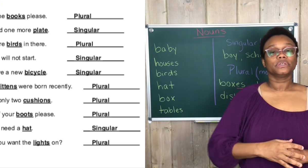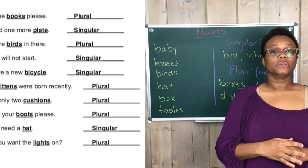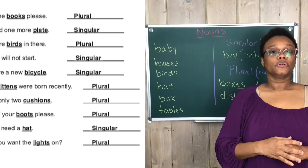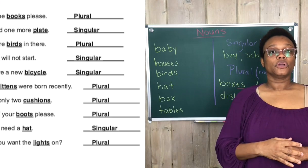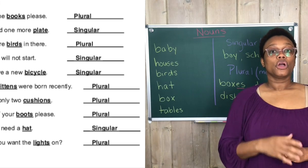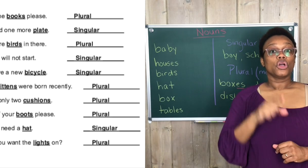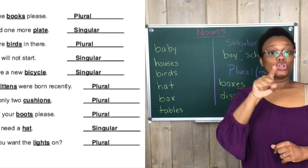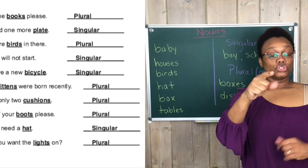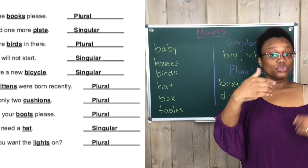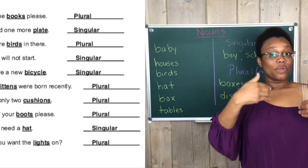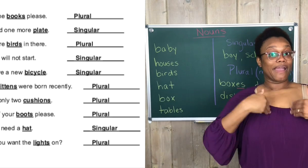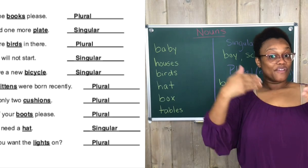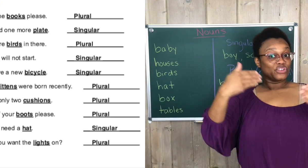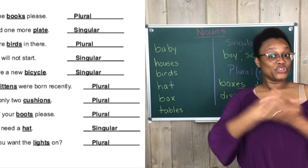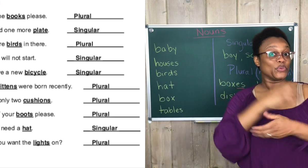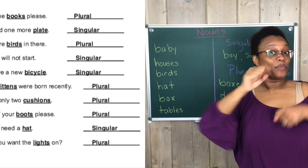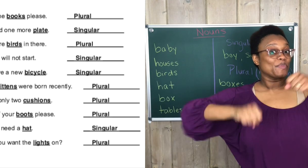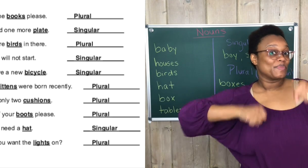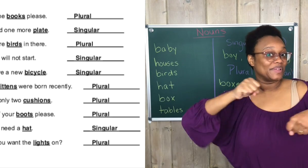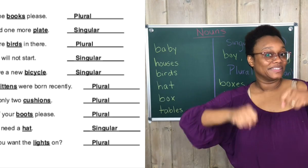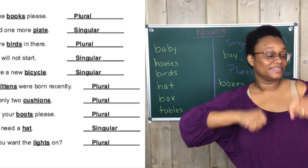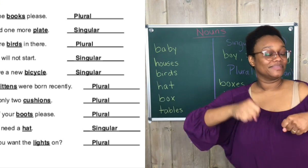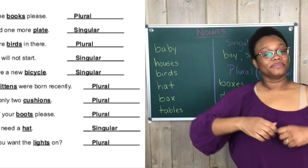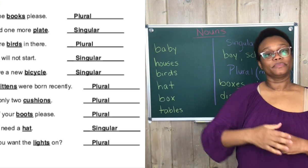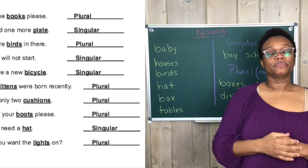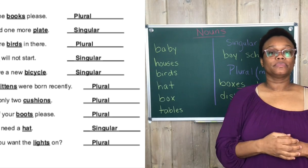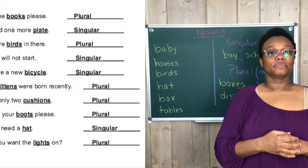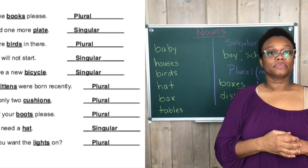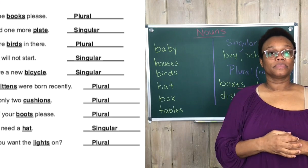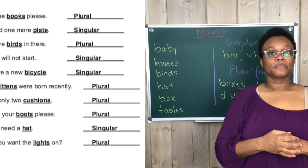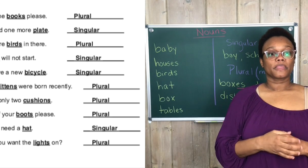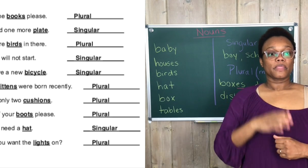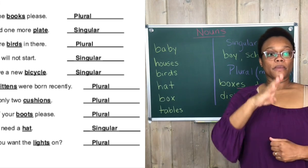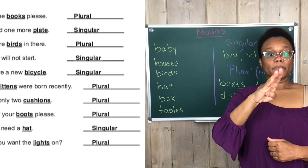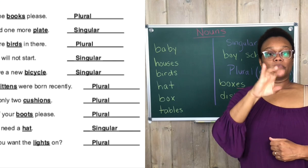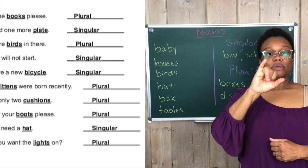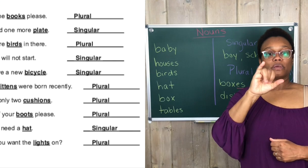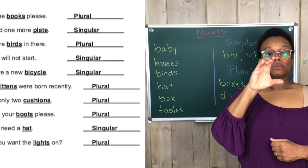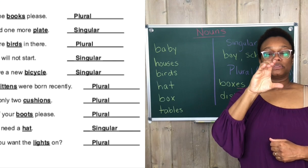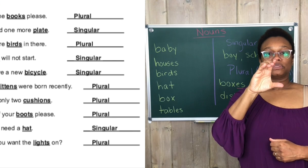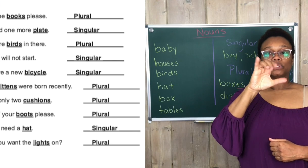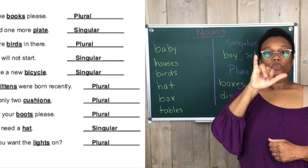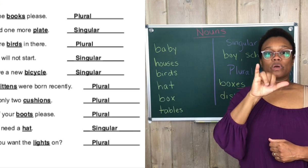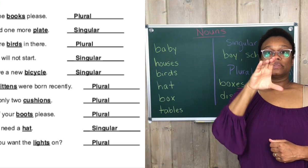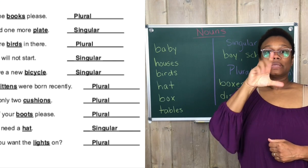Number 5. You have a new bicycle. Now, bicycle,